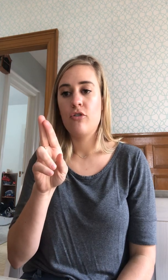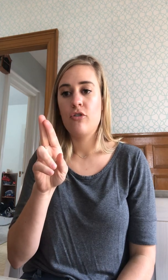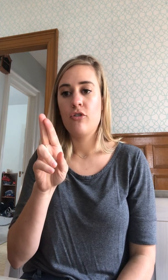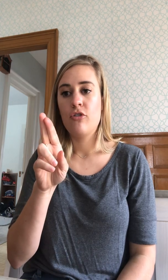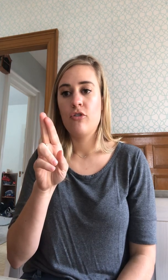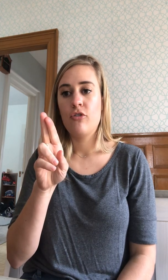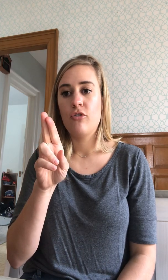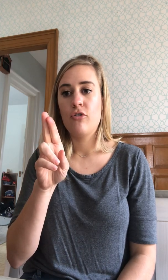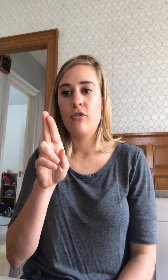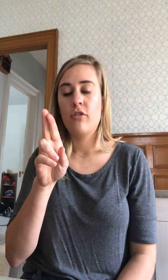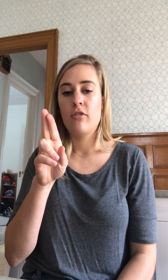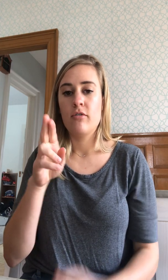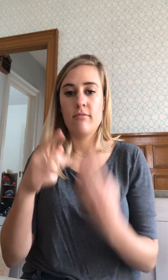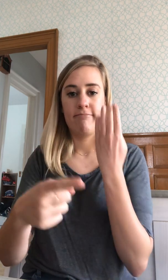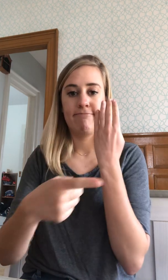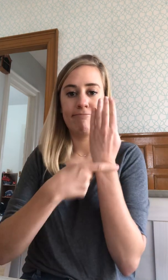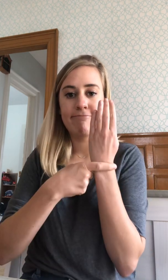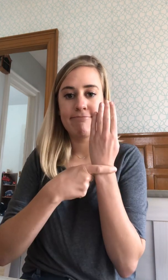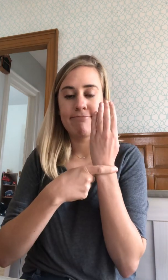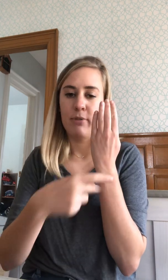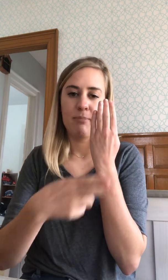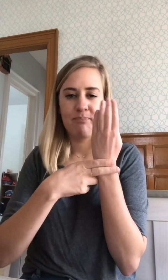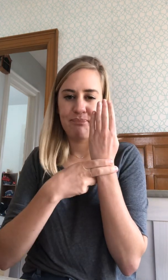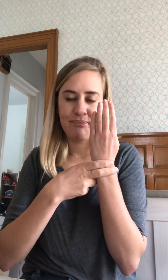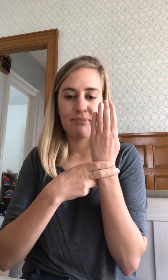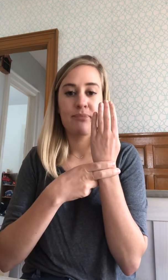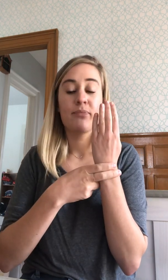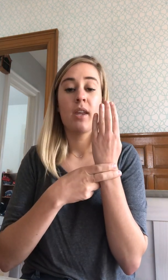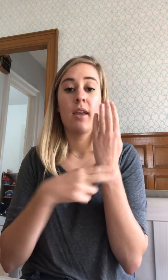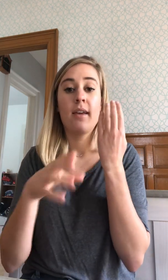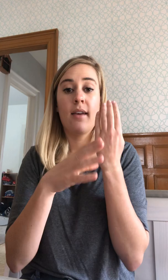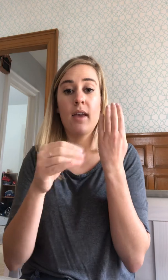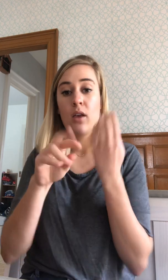against the teeth. And we have rubber bands, in this case, holding the jaw together.